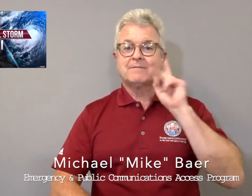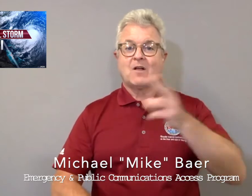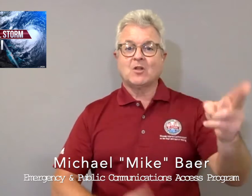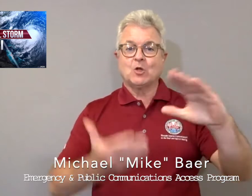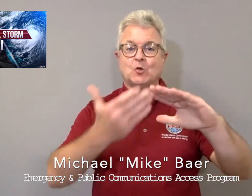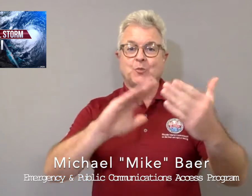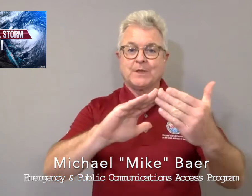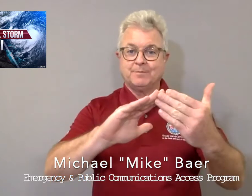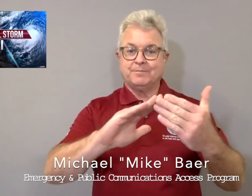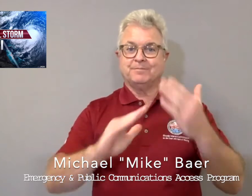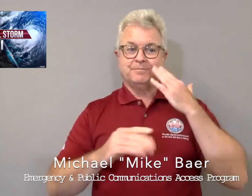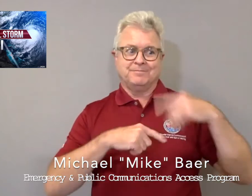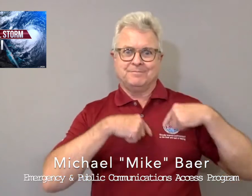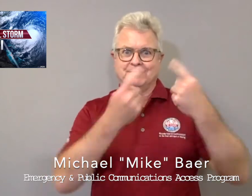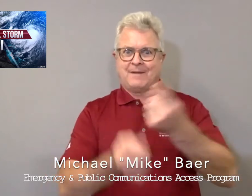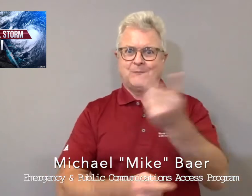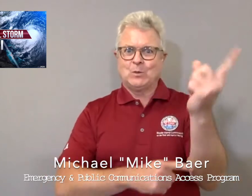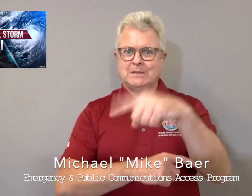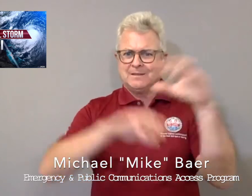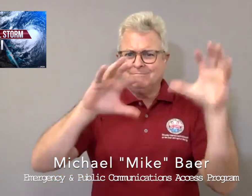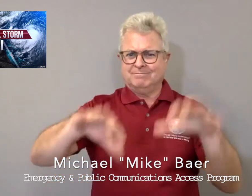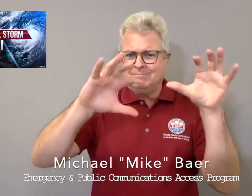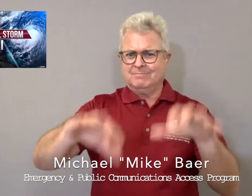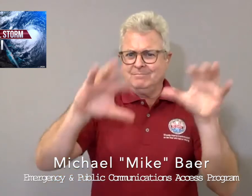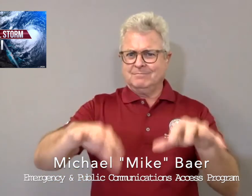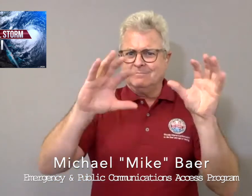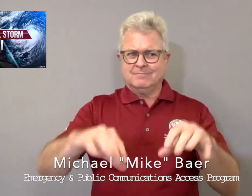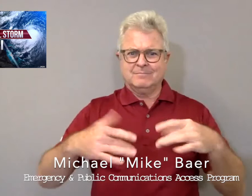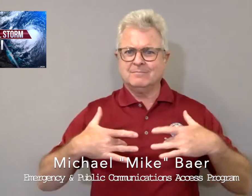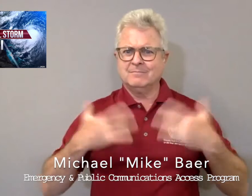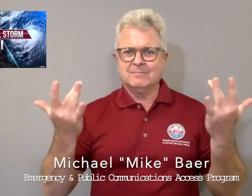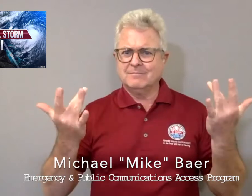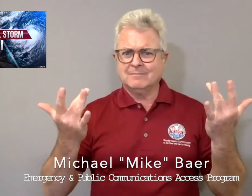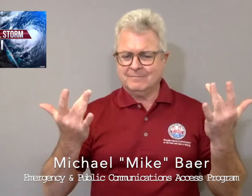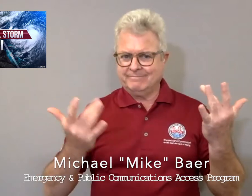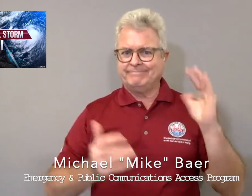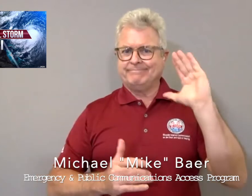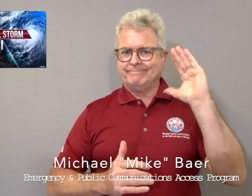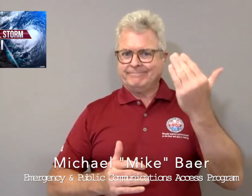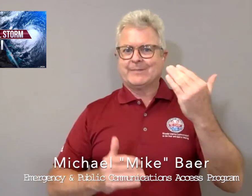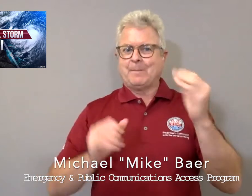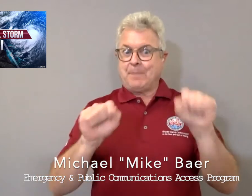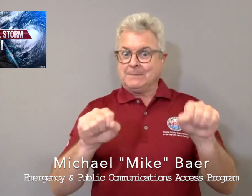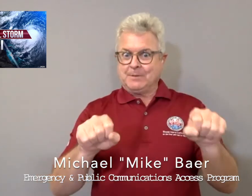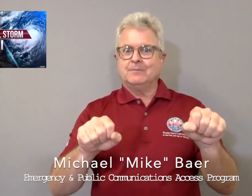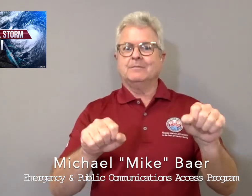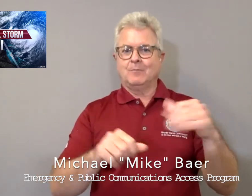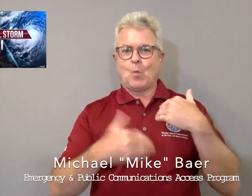Good afternoon to the Rhode Island Deaf and Hard of Hearing community. For a few days, it's been raining, and you may wonder what's going